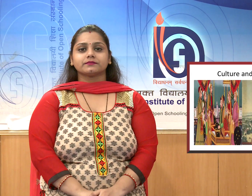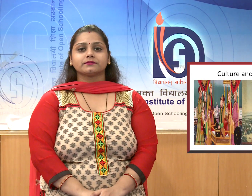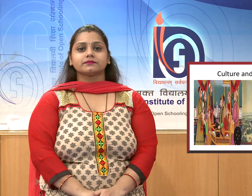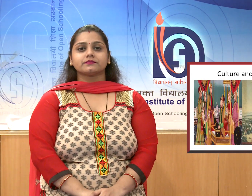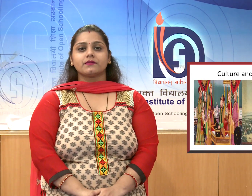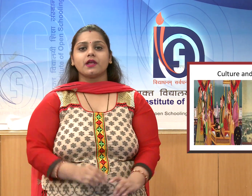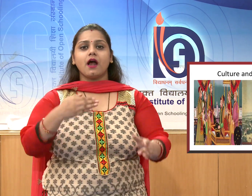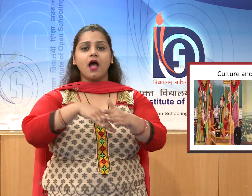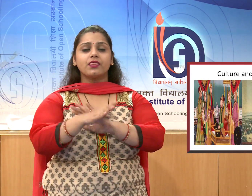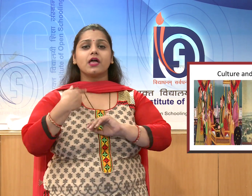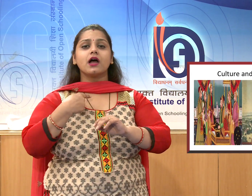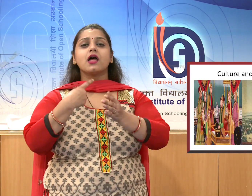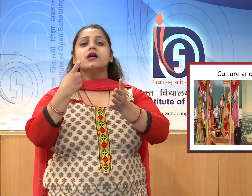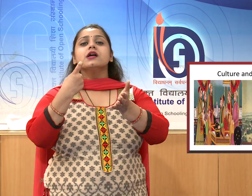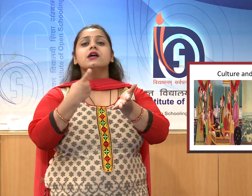in the religious sphere